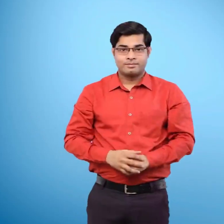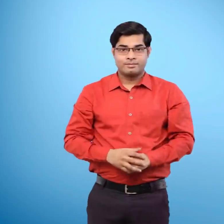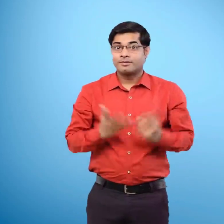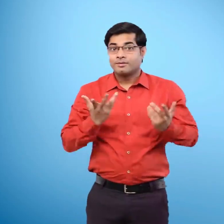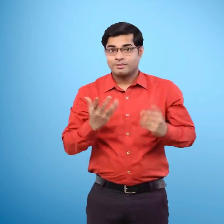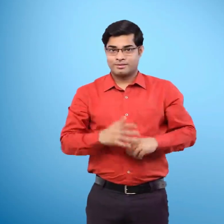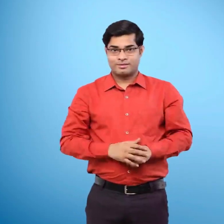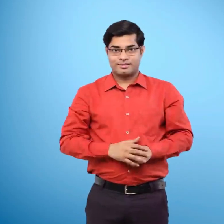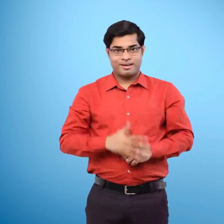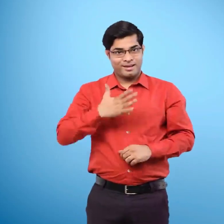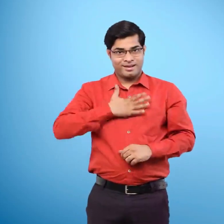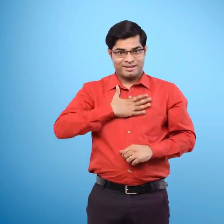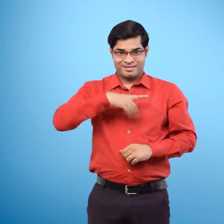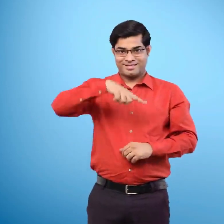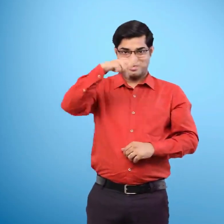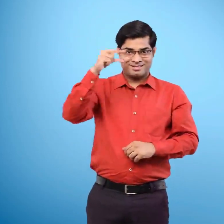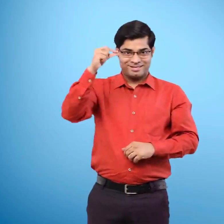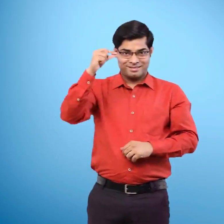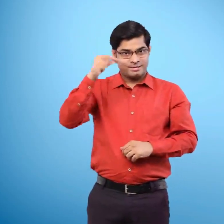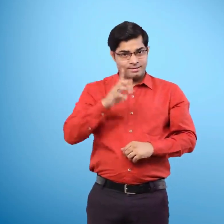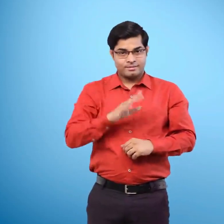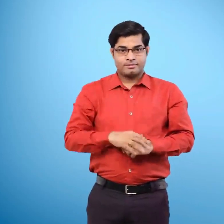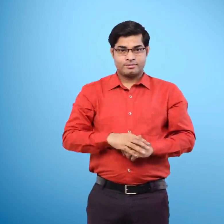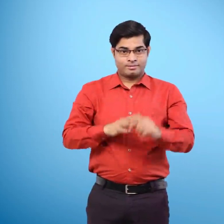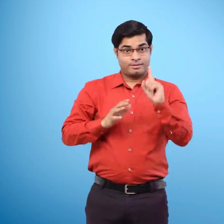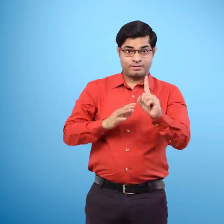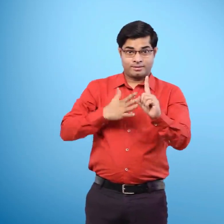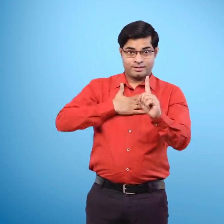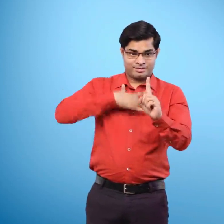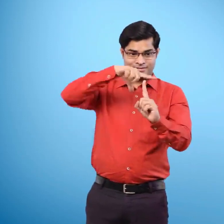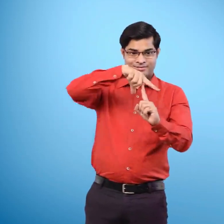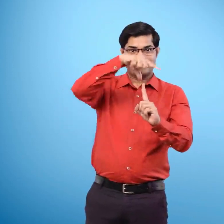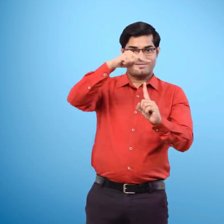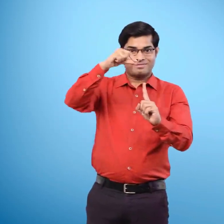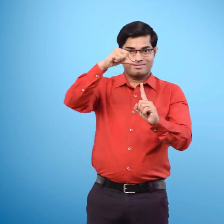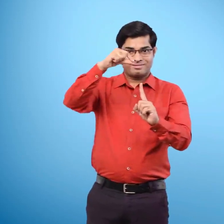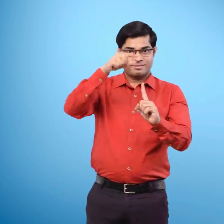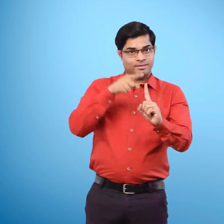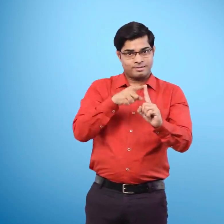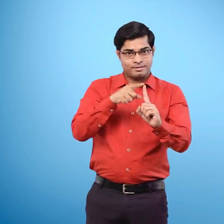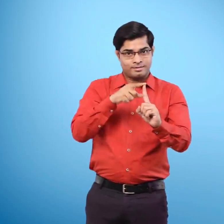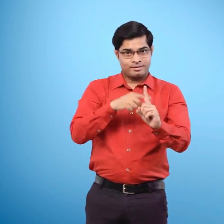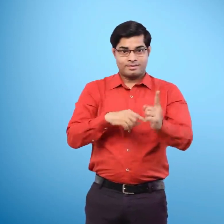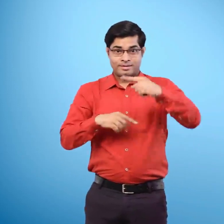The stem of leaf is arranged as pointing at the bottom or stem pointing at the left